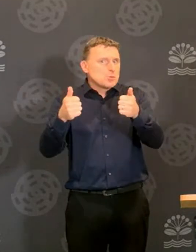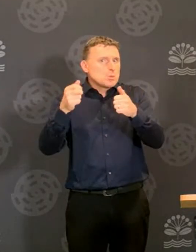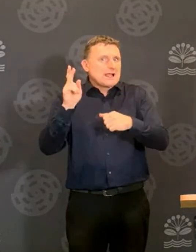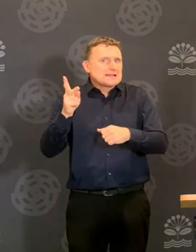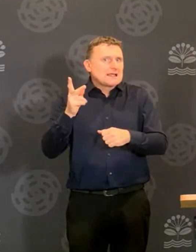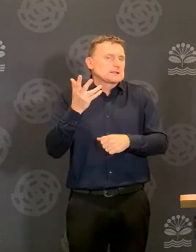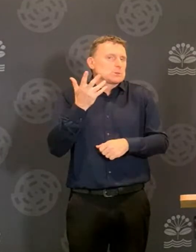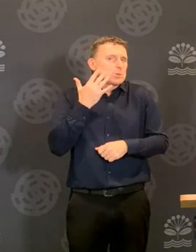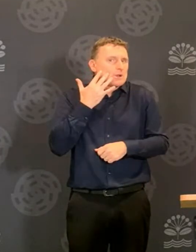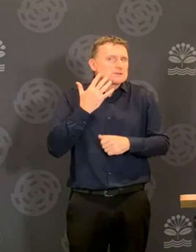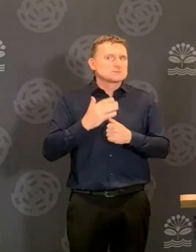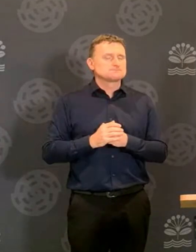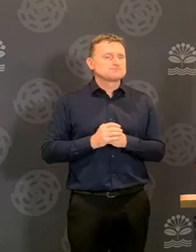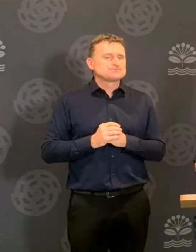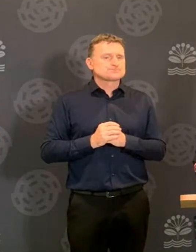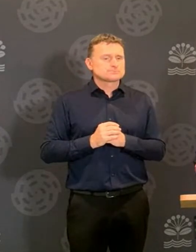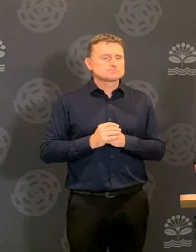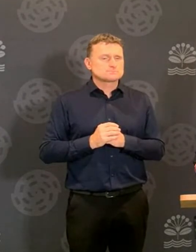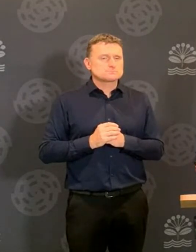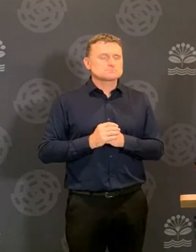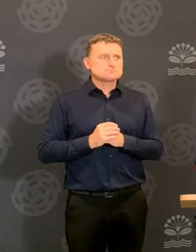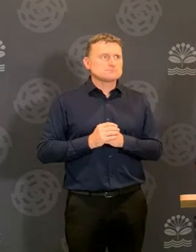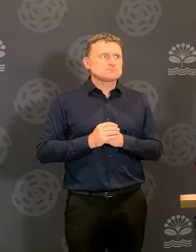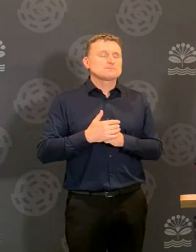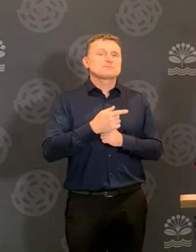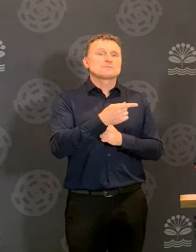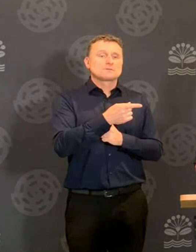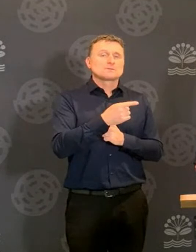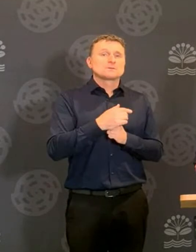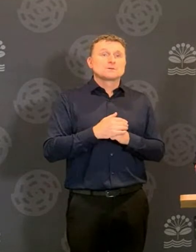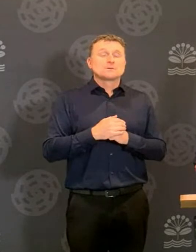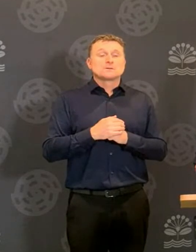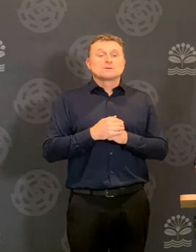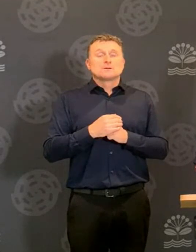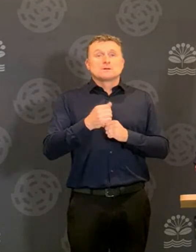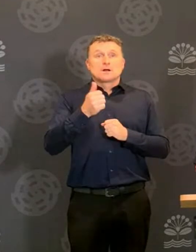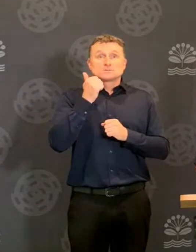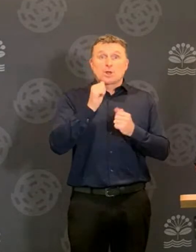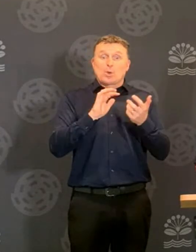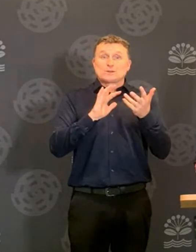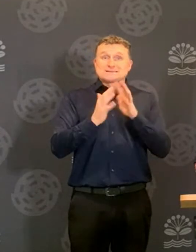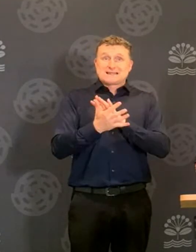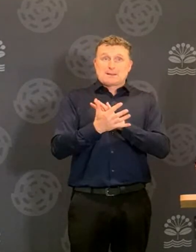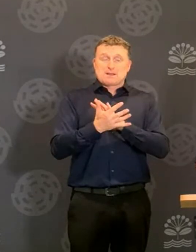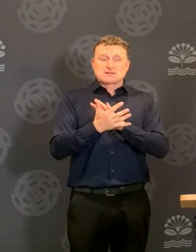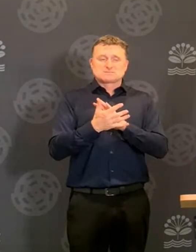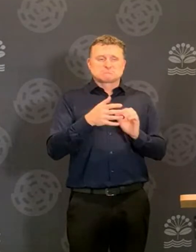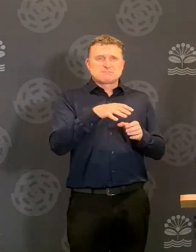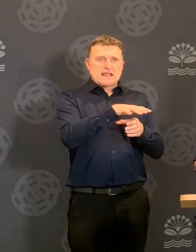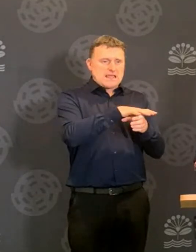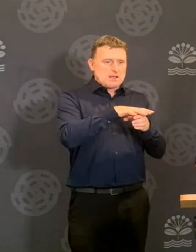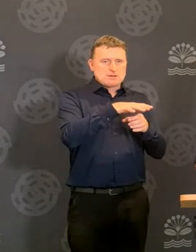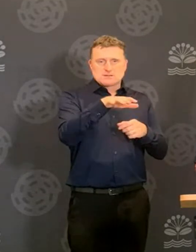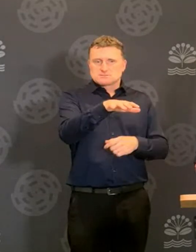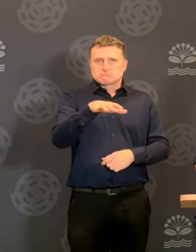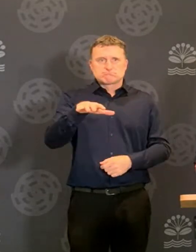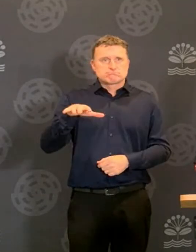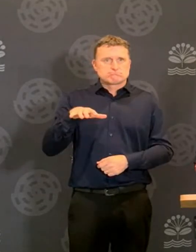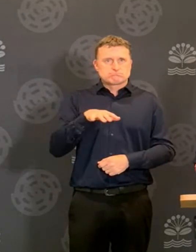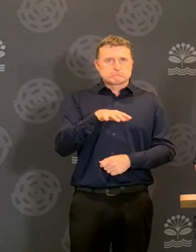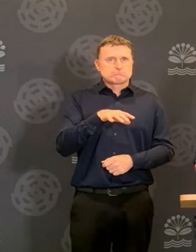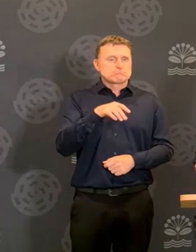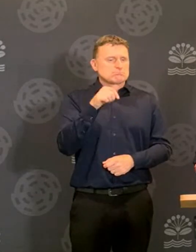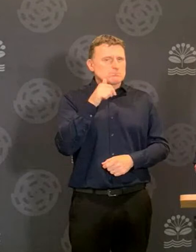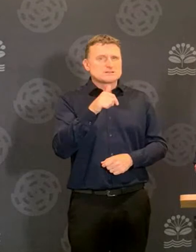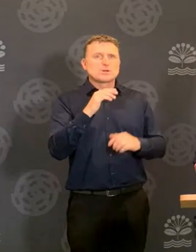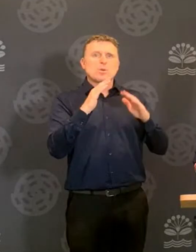of the I guess indicators of the extent of the damage is the areas where we are picking up